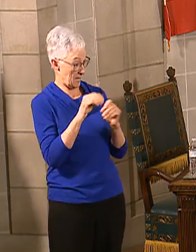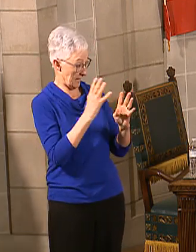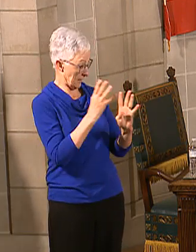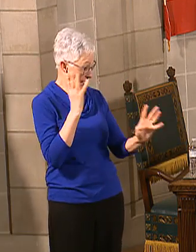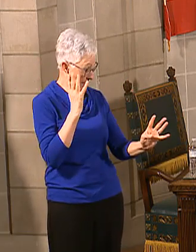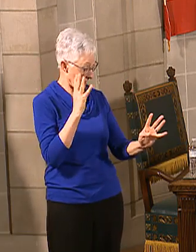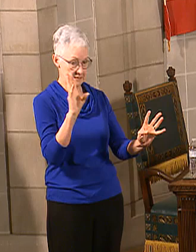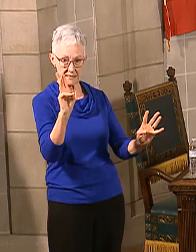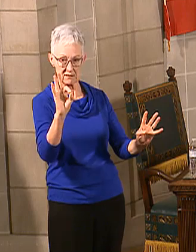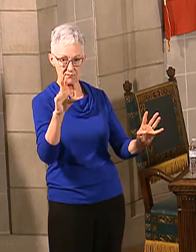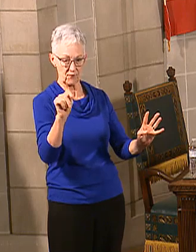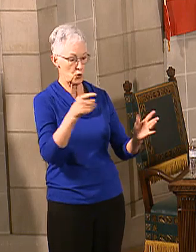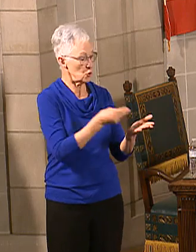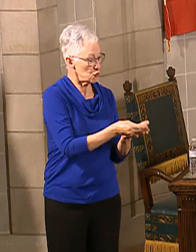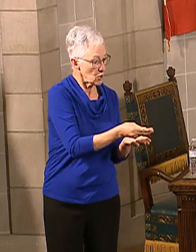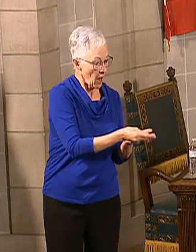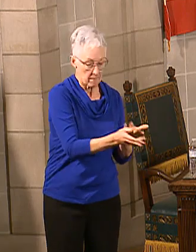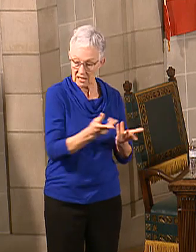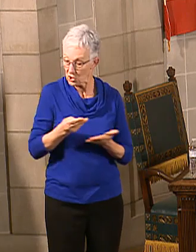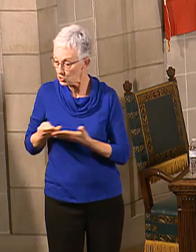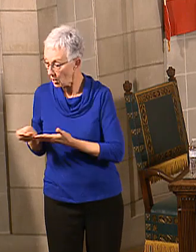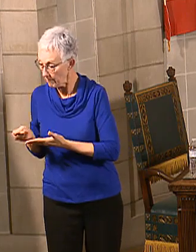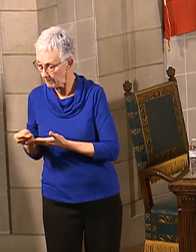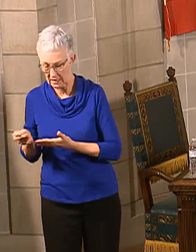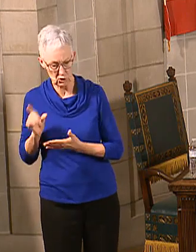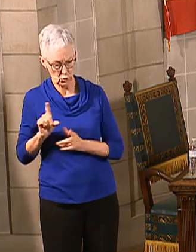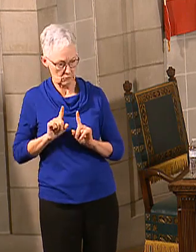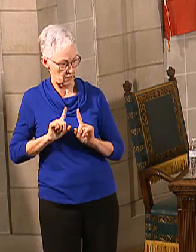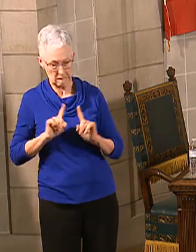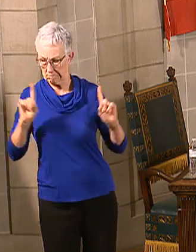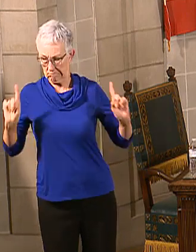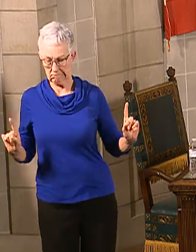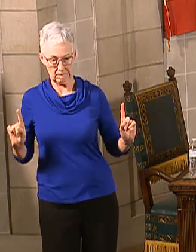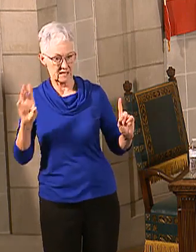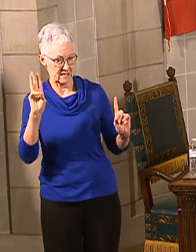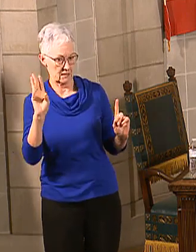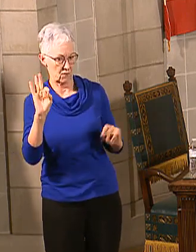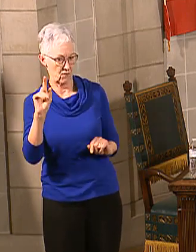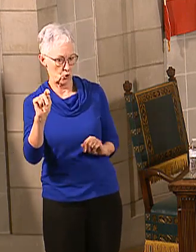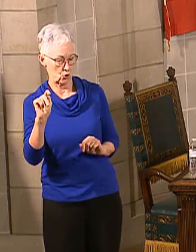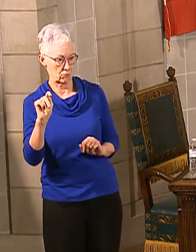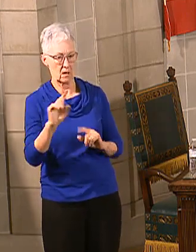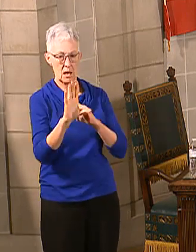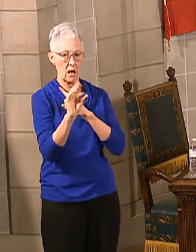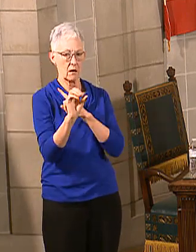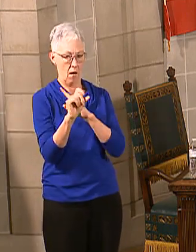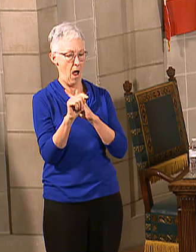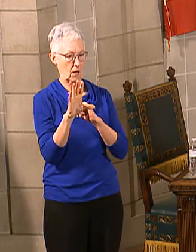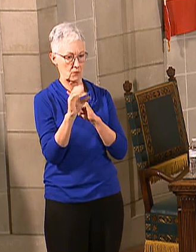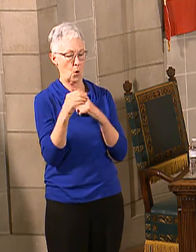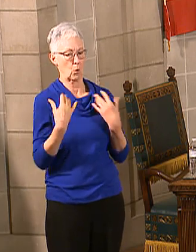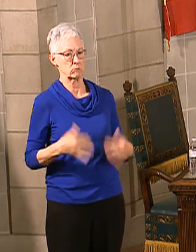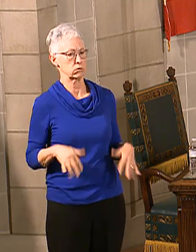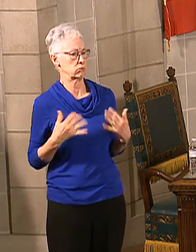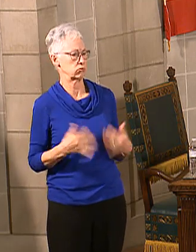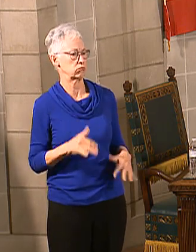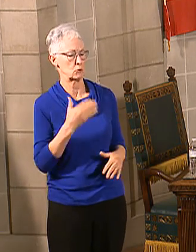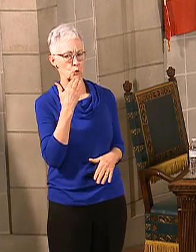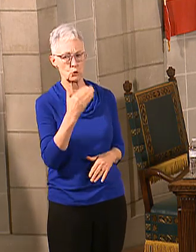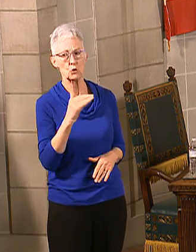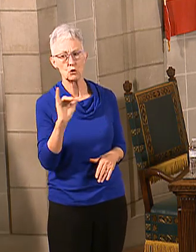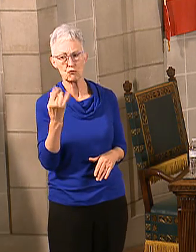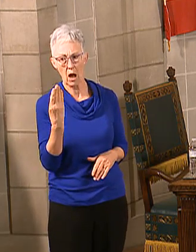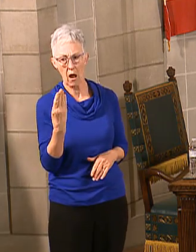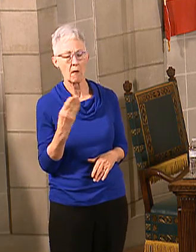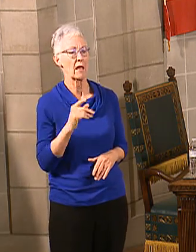keep 6-foot distance. Now, we've got a number of stores like Costco here in Lincoln that has done a wonderful job of putting tape down on the